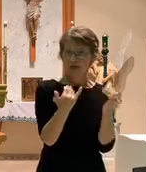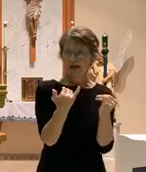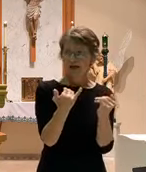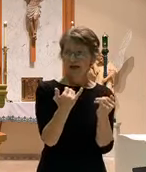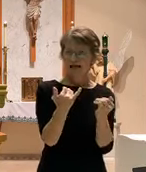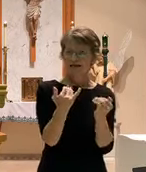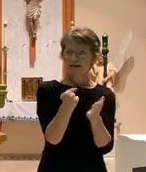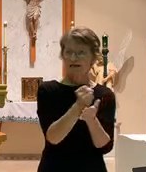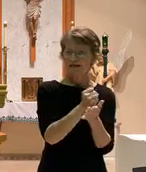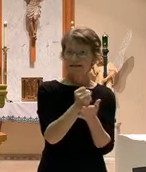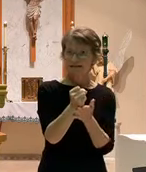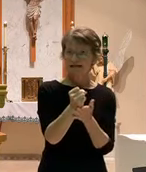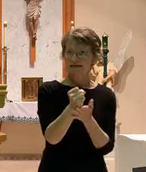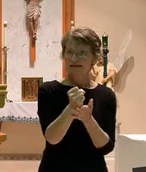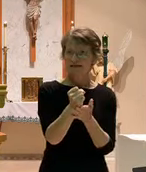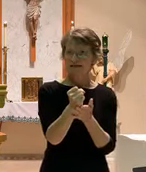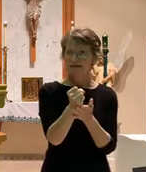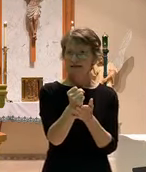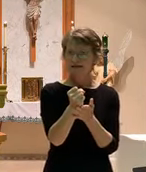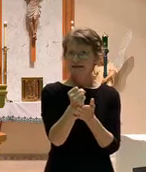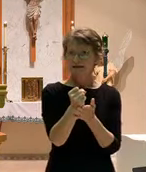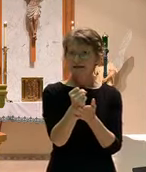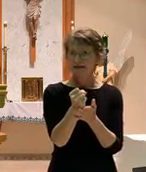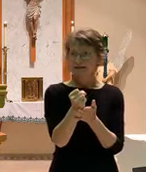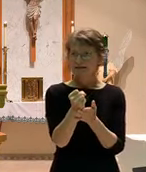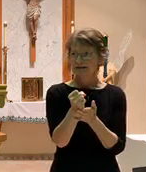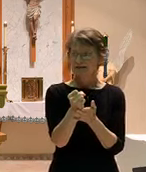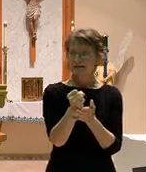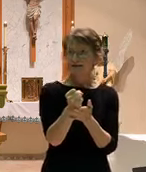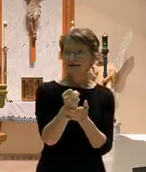I want to repeat that quote again from St. Augustine.